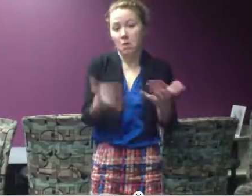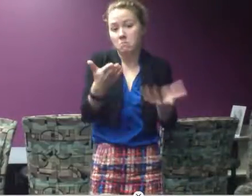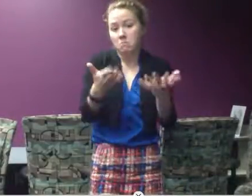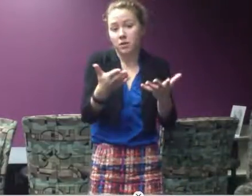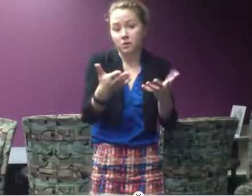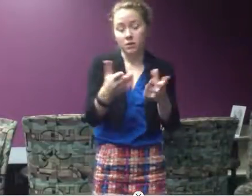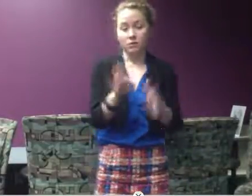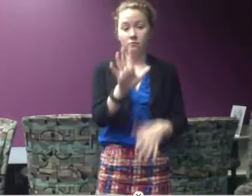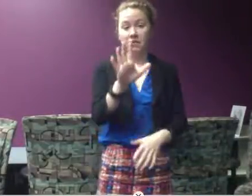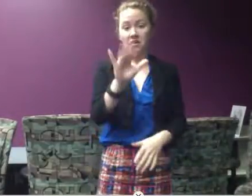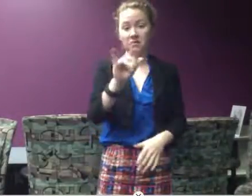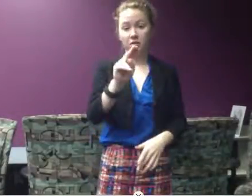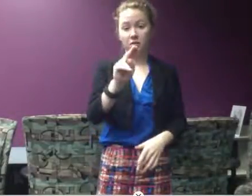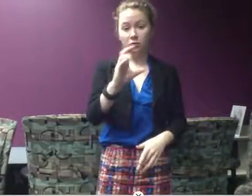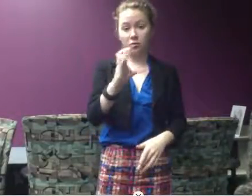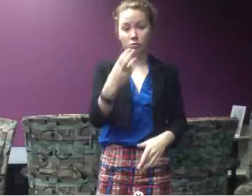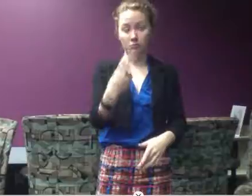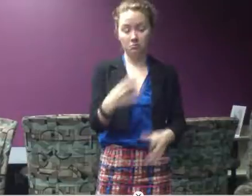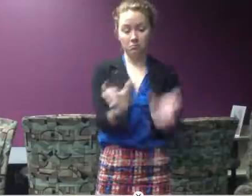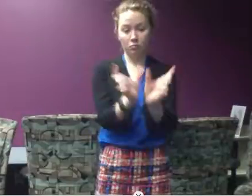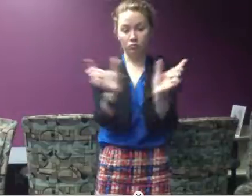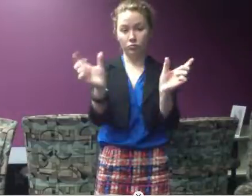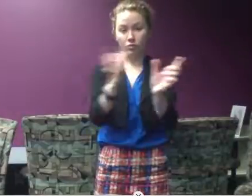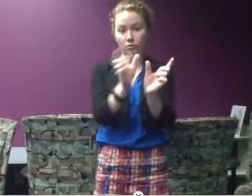Okay, let's say 1. Okay, so adding them all up, that would be 10.